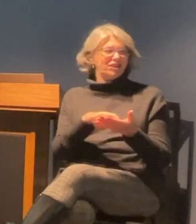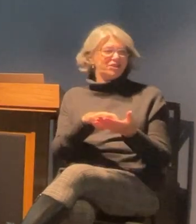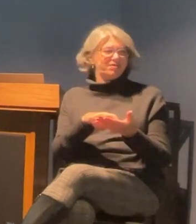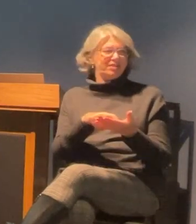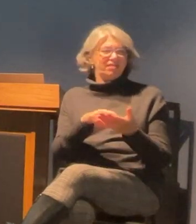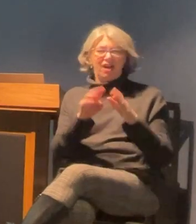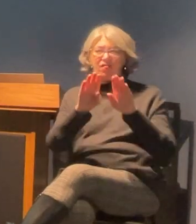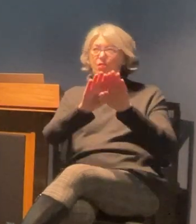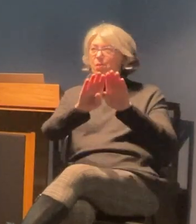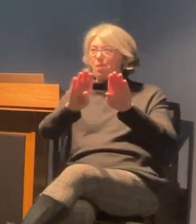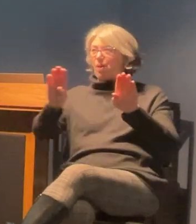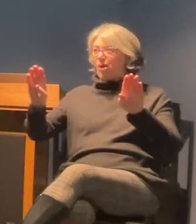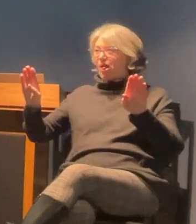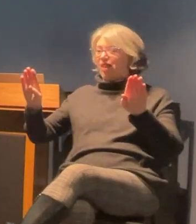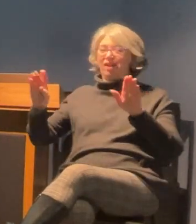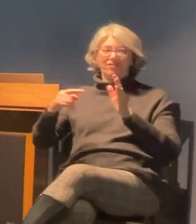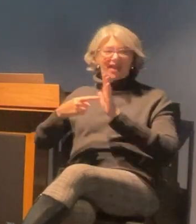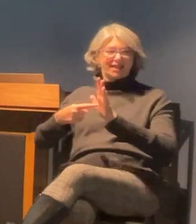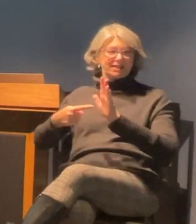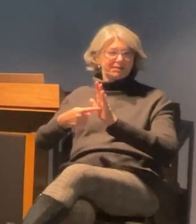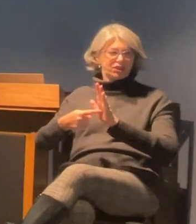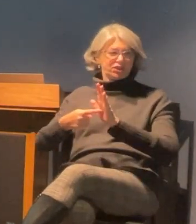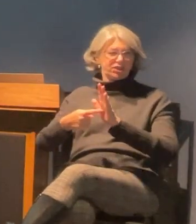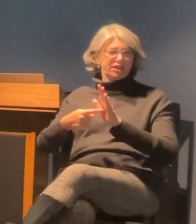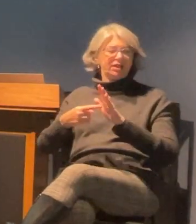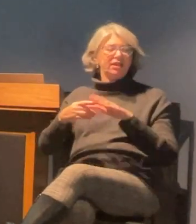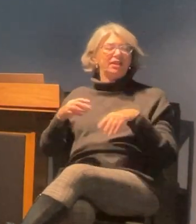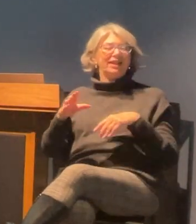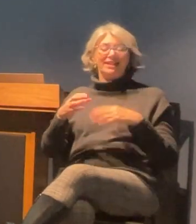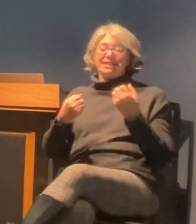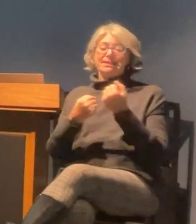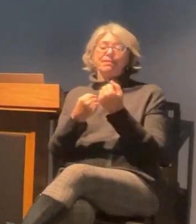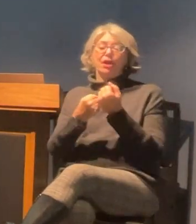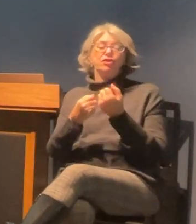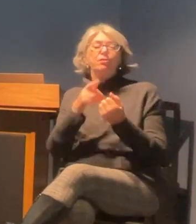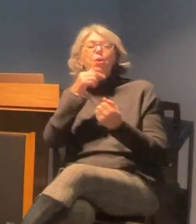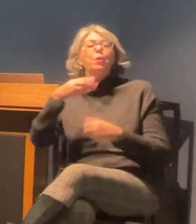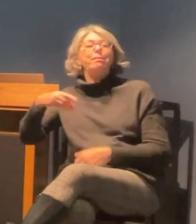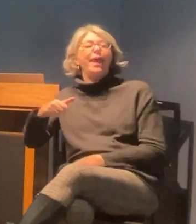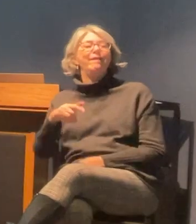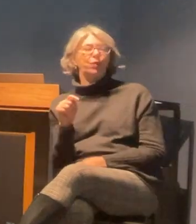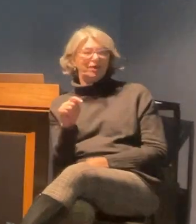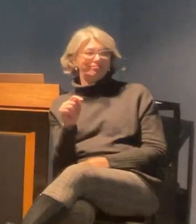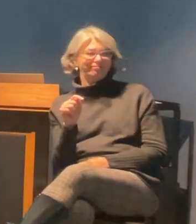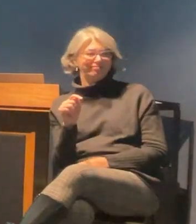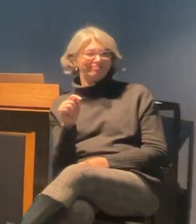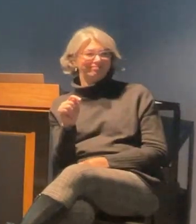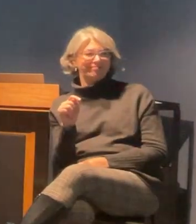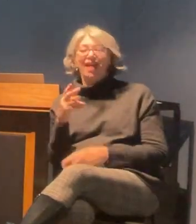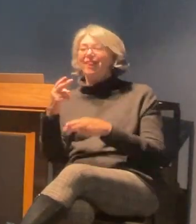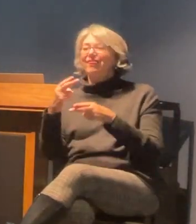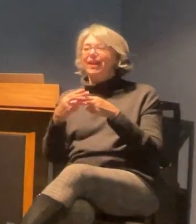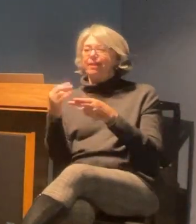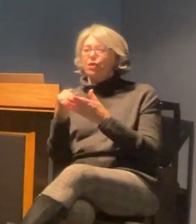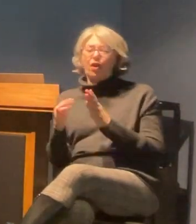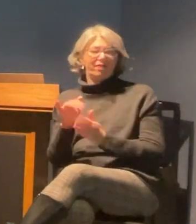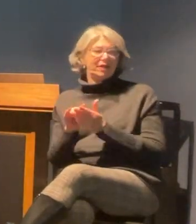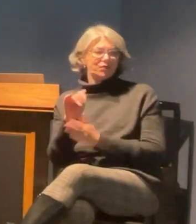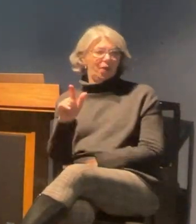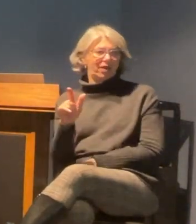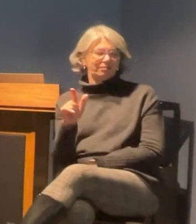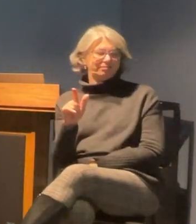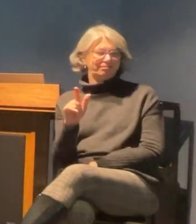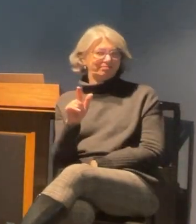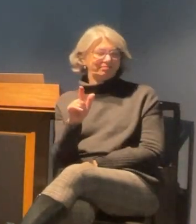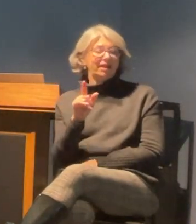the wall of the exhibition. Usually it's the sponsorship, like who paid for it, and the name of the artist. And it